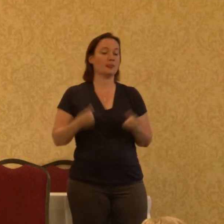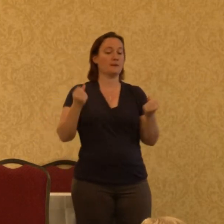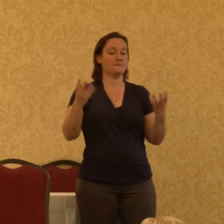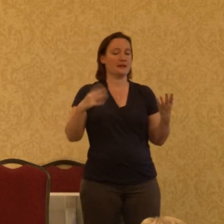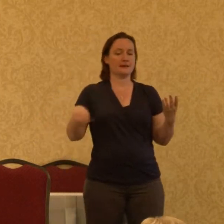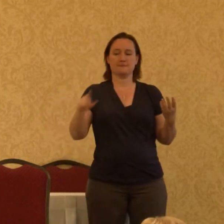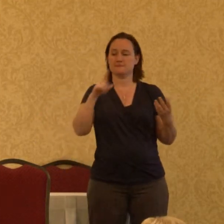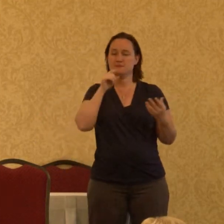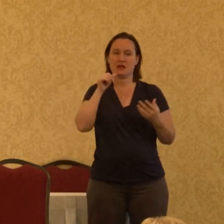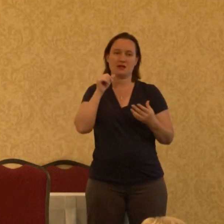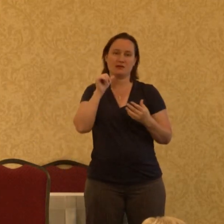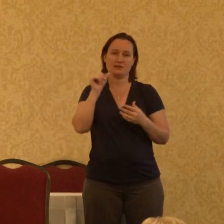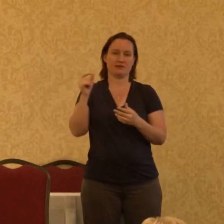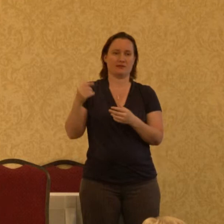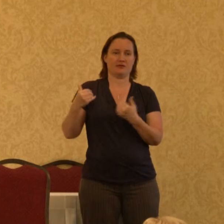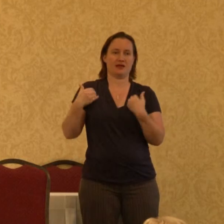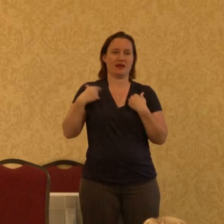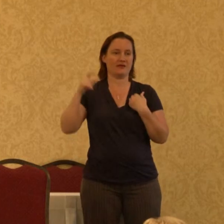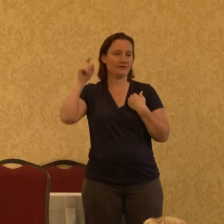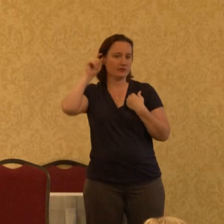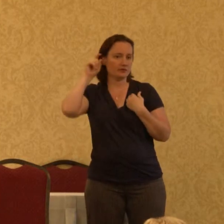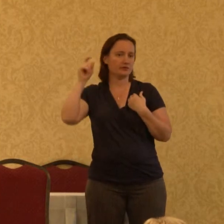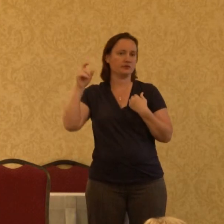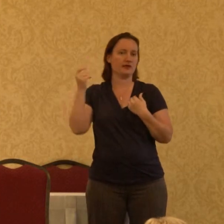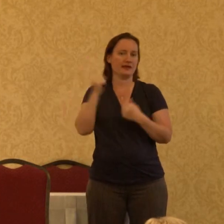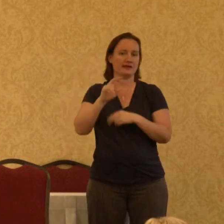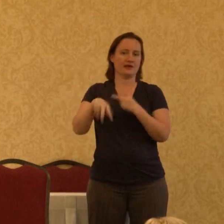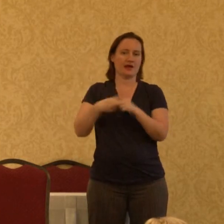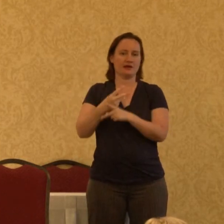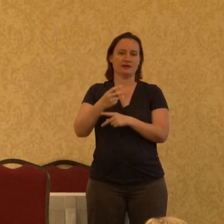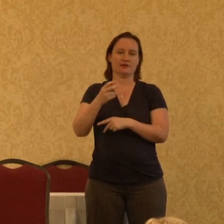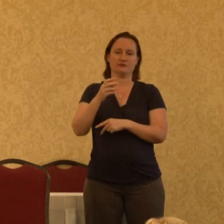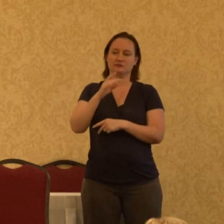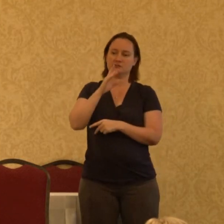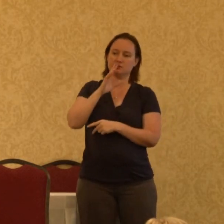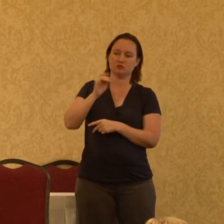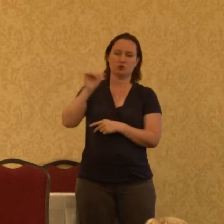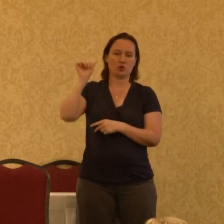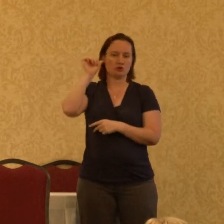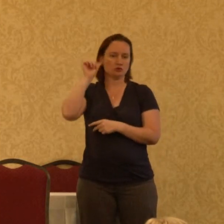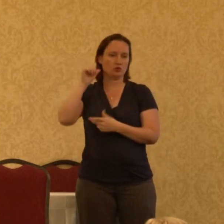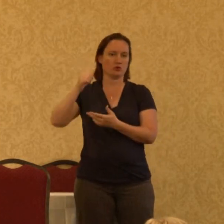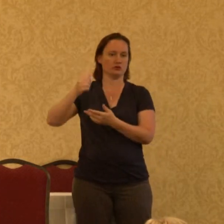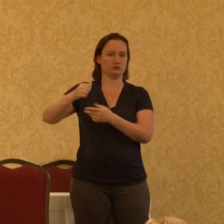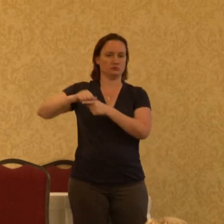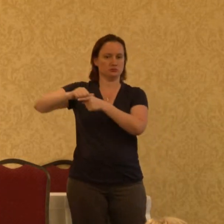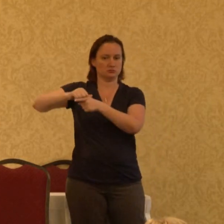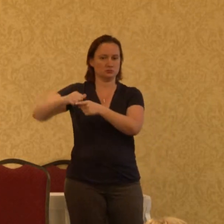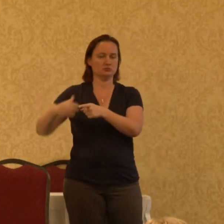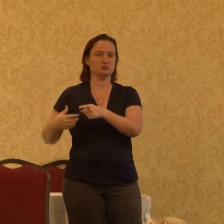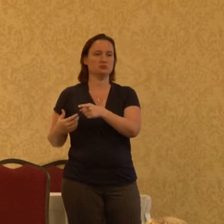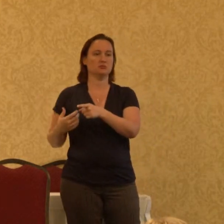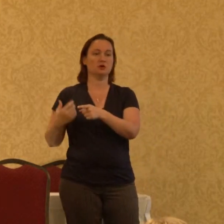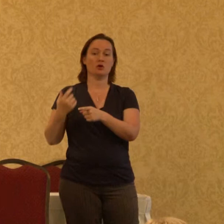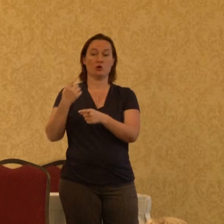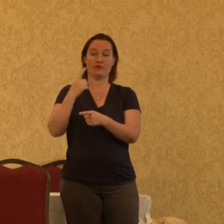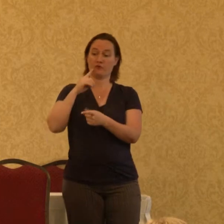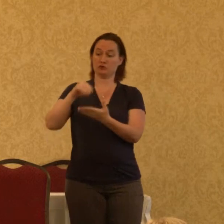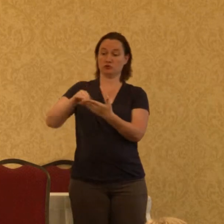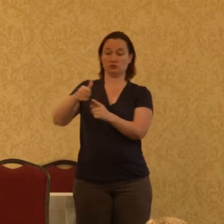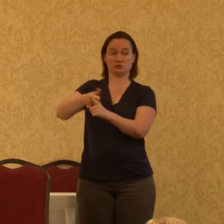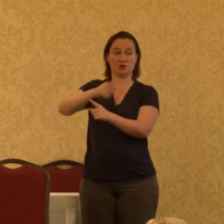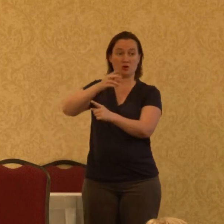hearing aids, any kinds of auditory or speech help. And you know, when you're talking about students who are hard